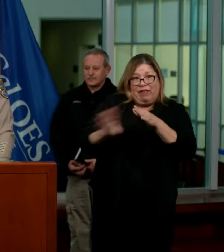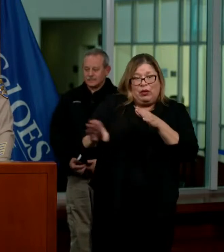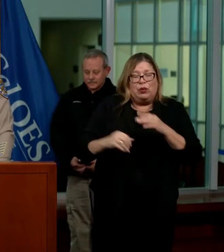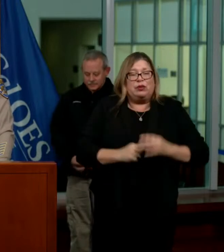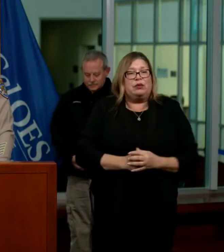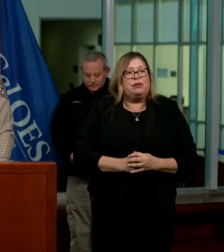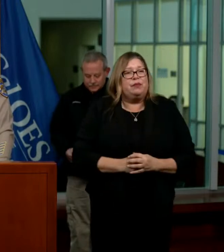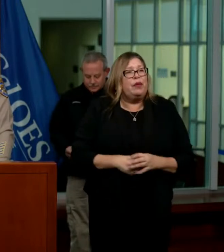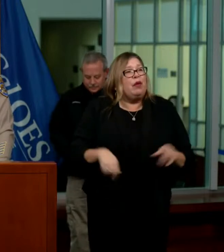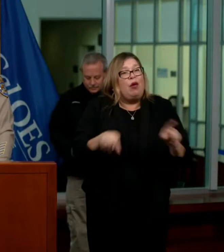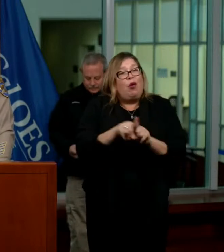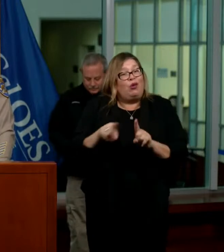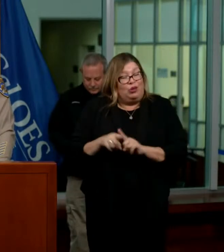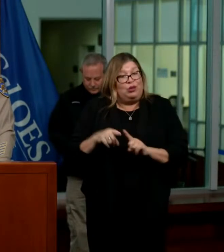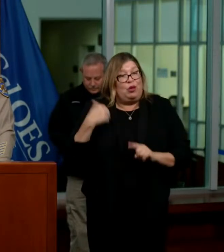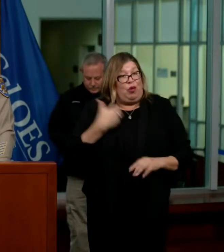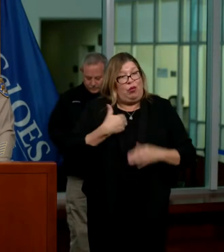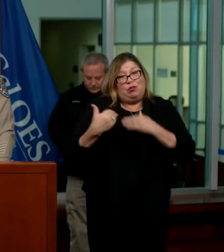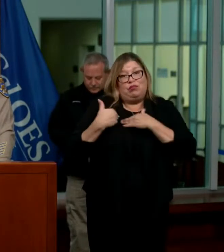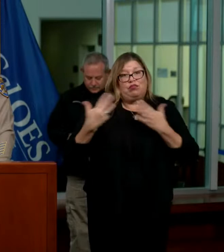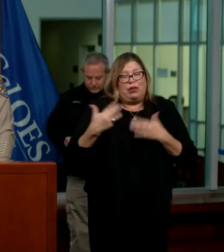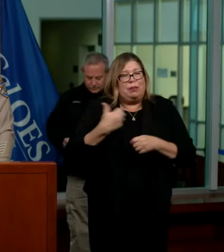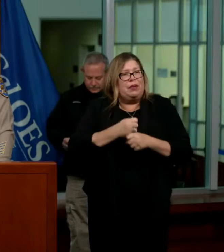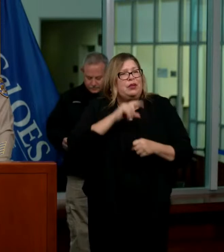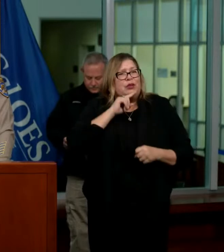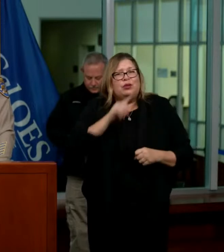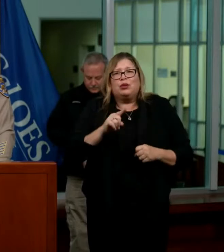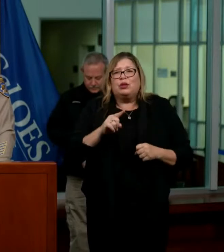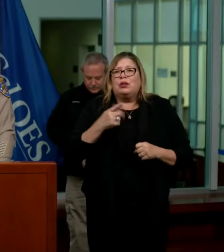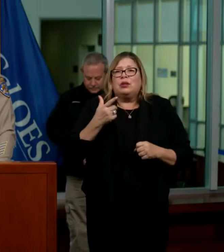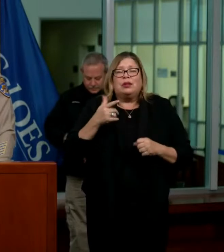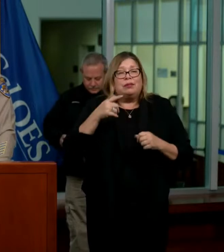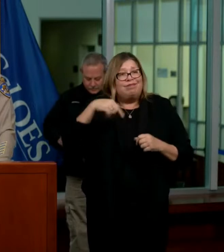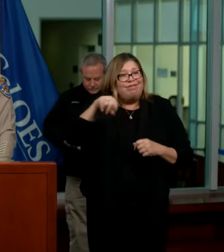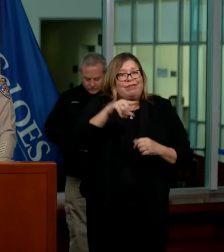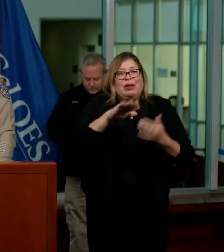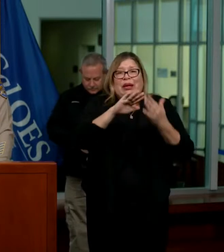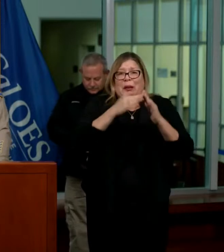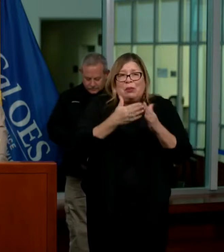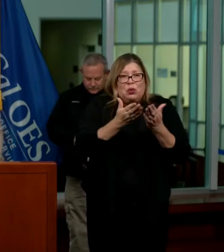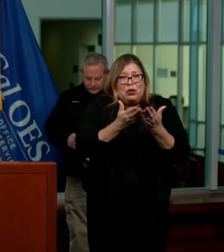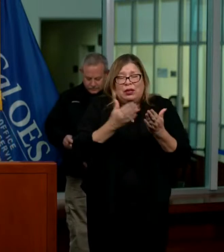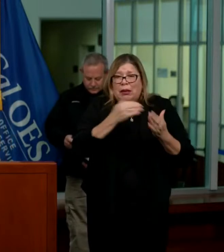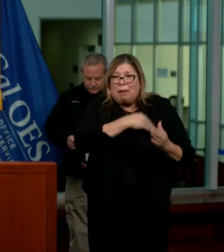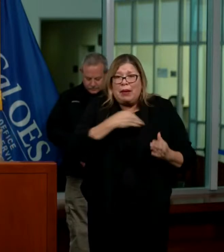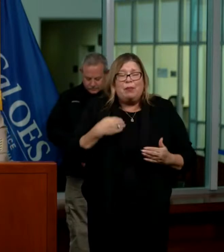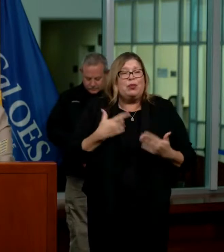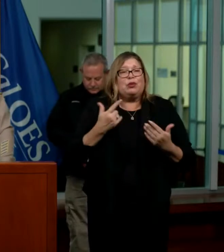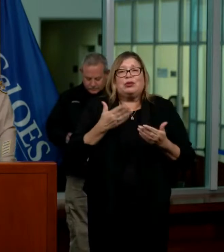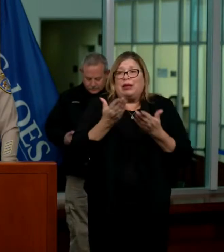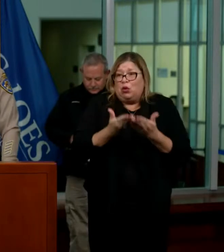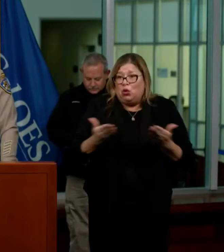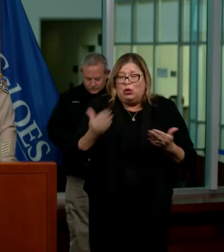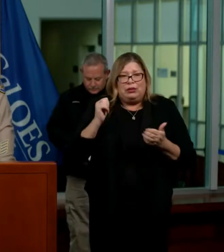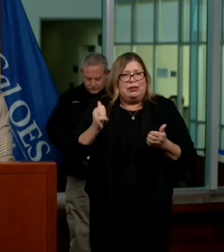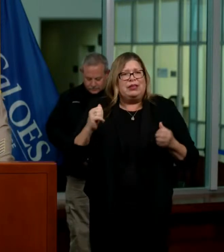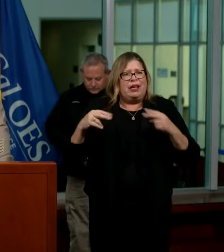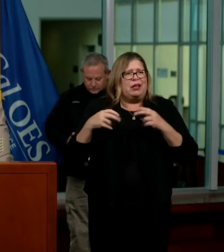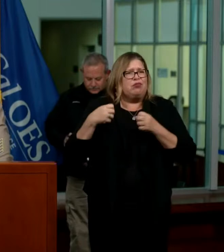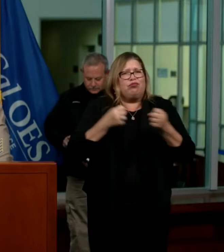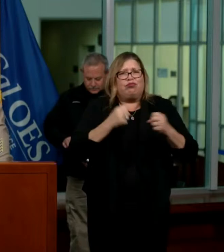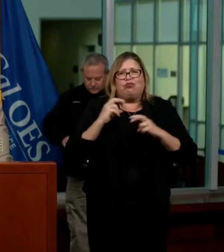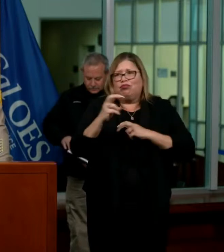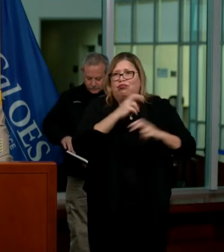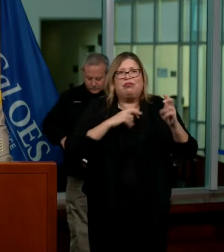to necessitate the safe movement of community members, goods, and emergency supplies. As soon as this